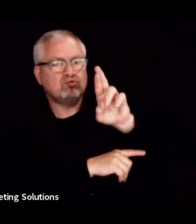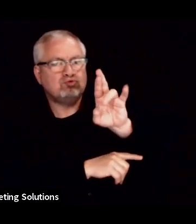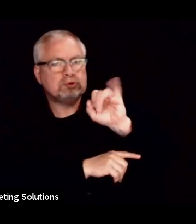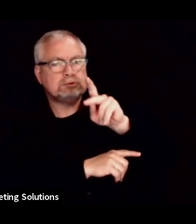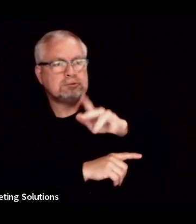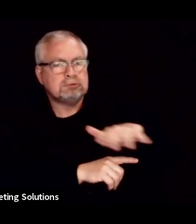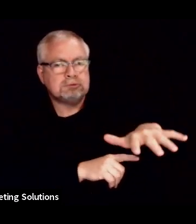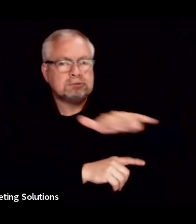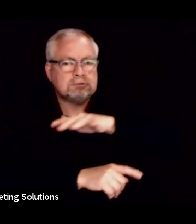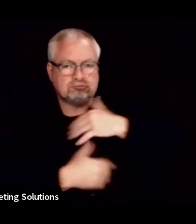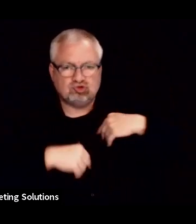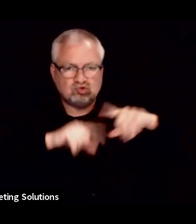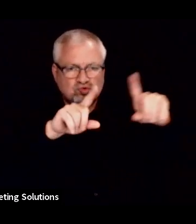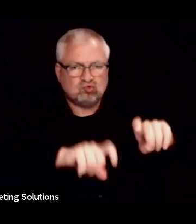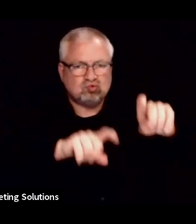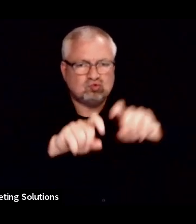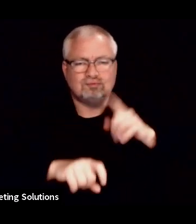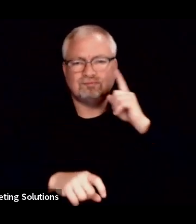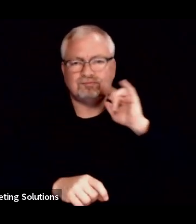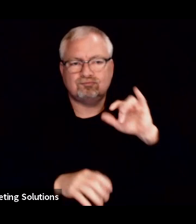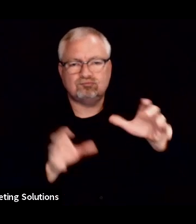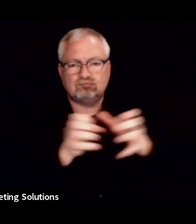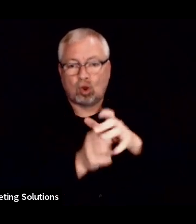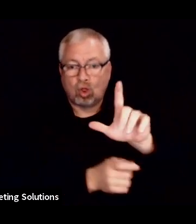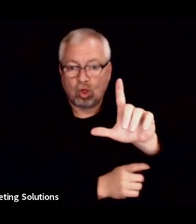care, other congregate settings.